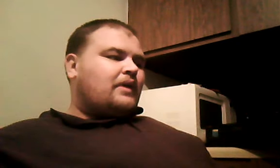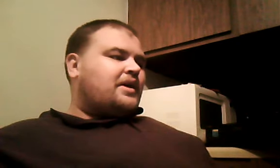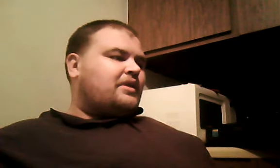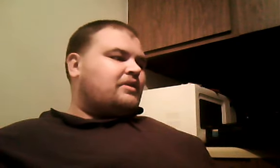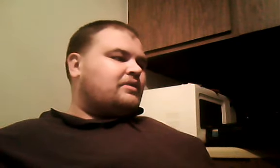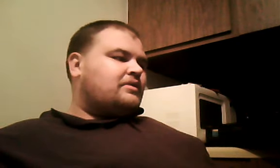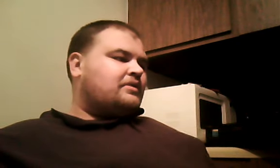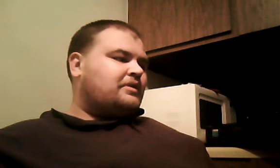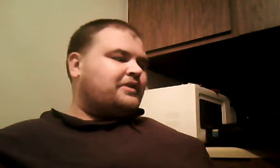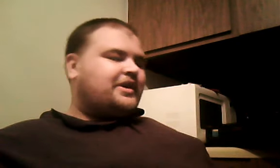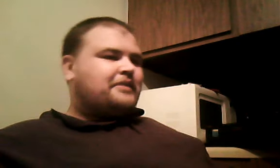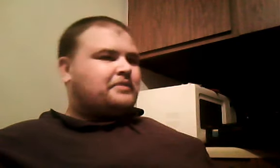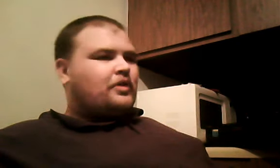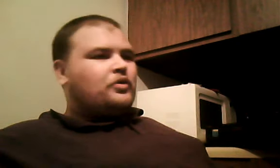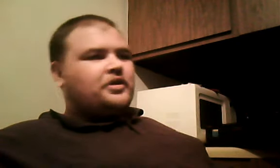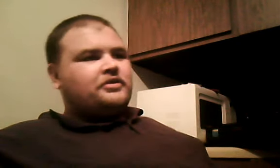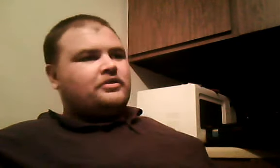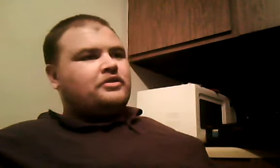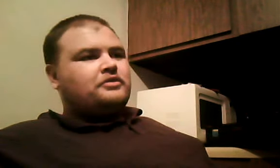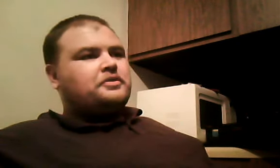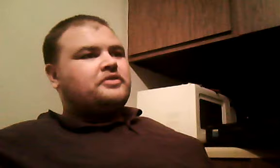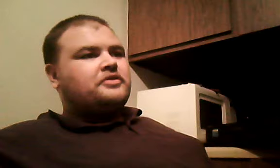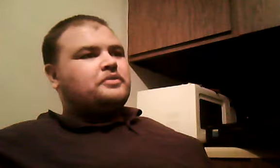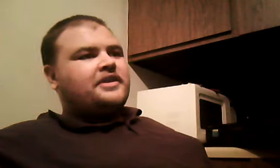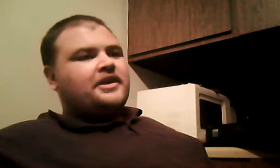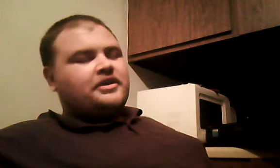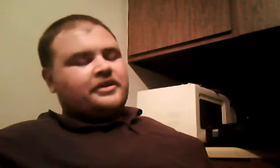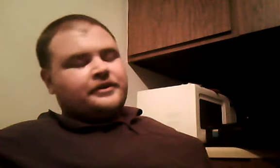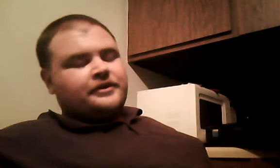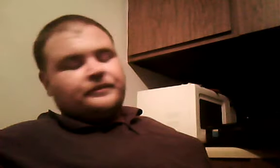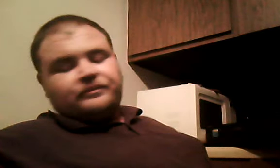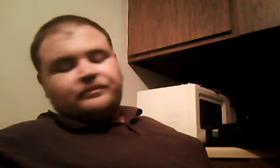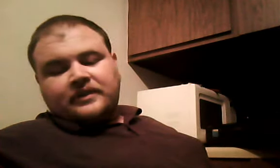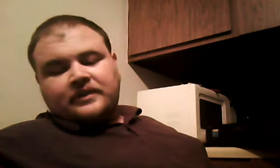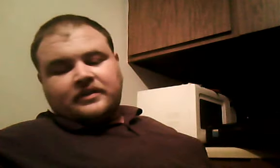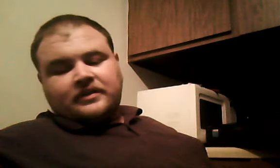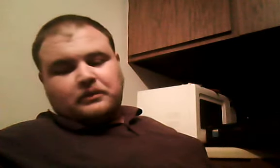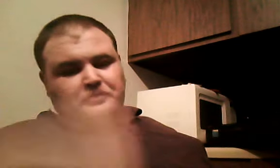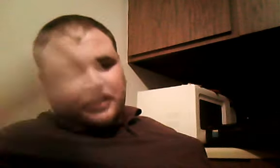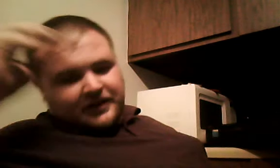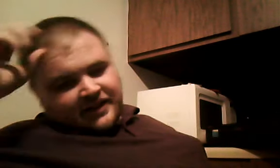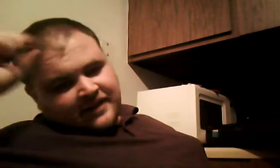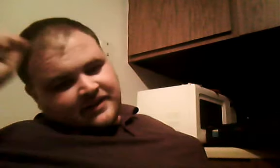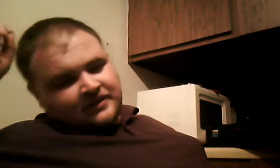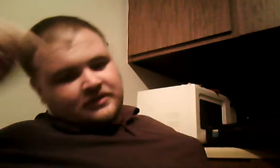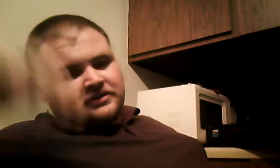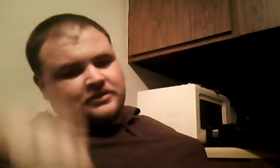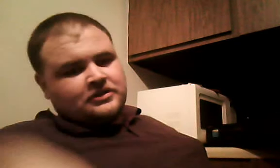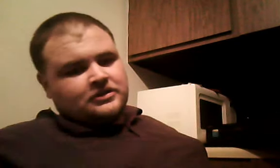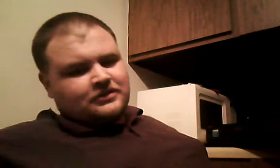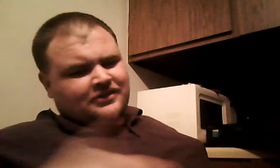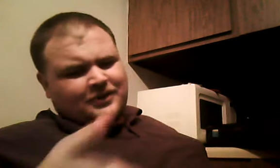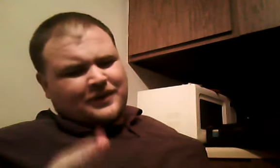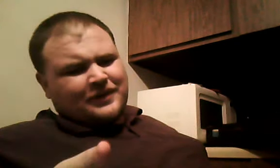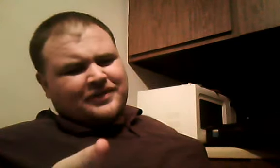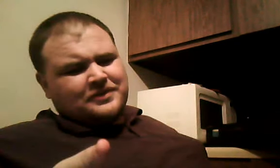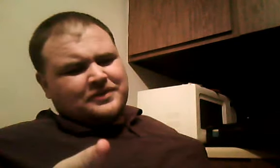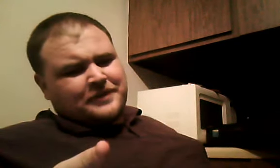you had, I mean, they kept, Hogan looked pretty sweet in that, uh, the blue bandana. Which, come on, why are still wearing a